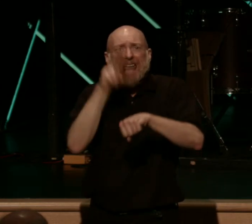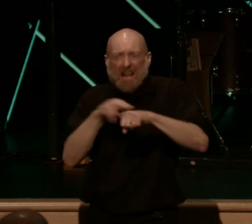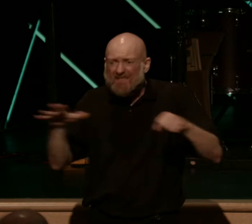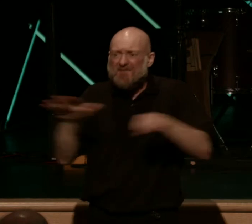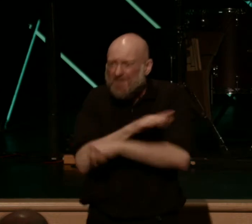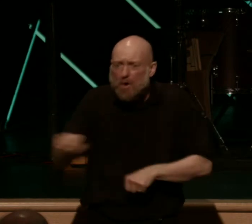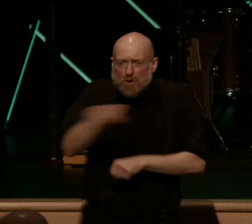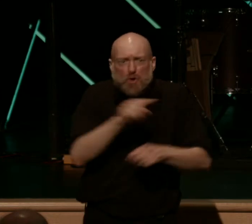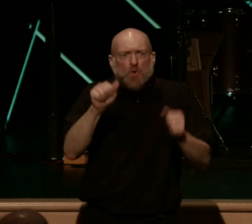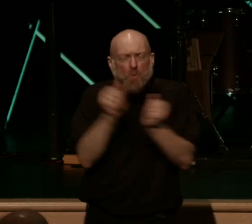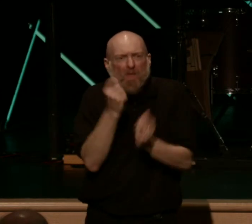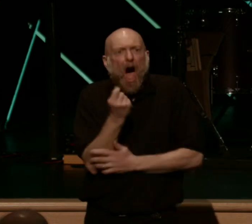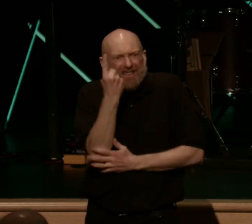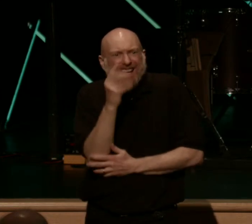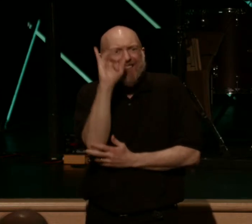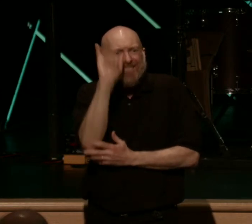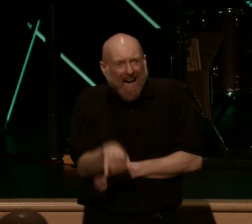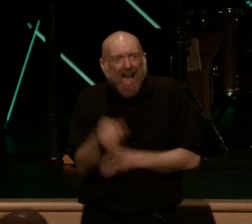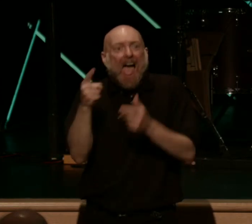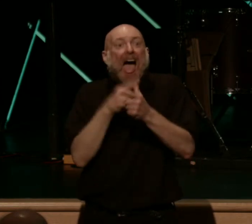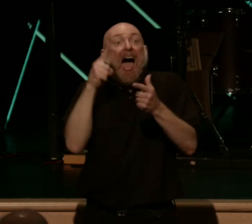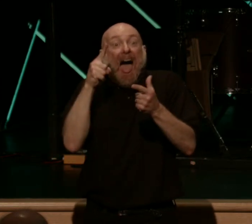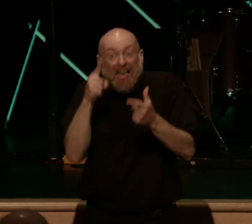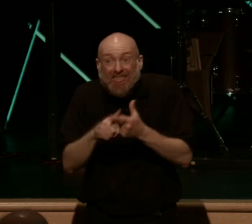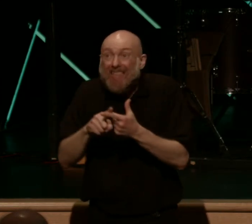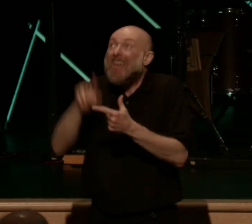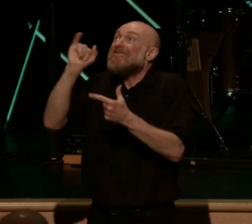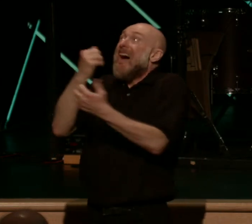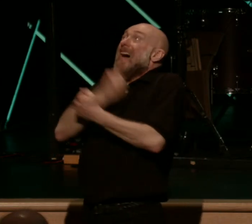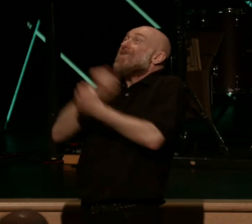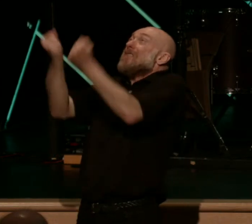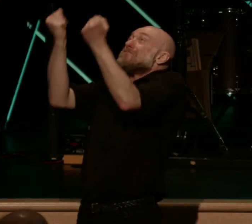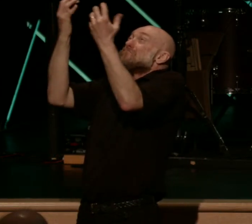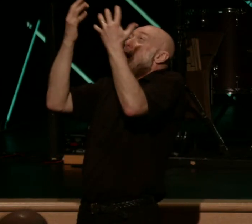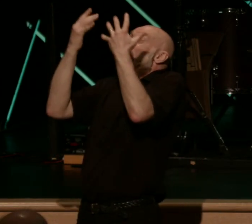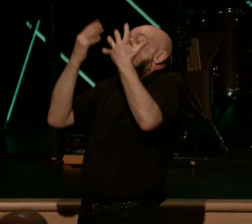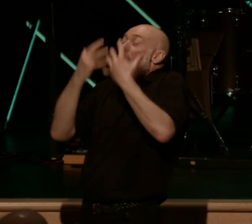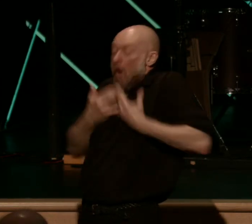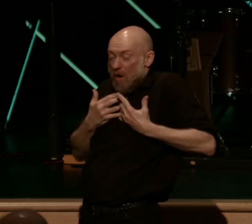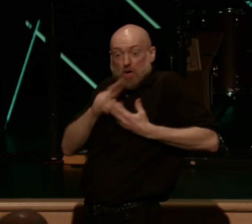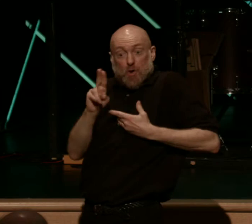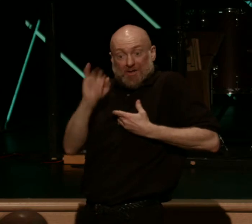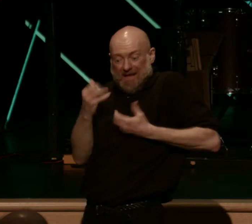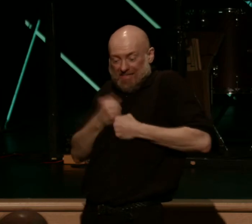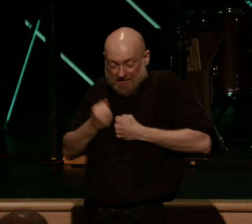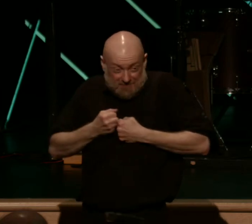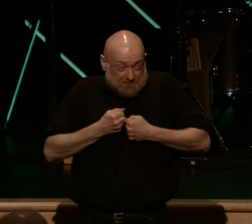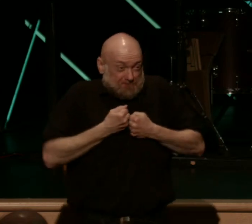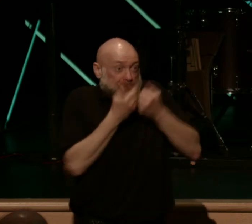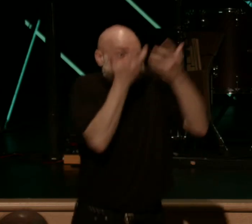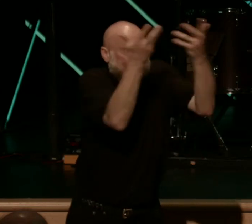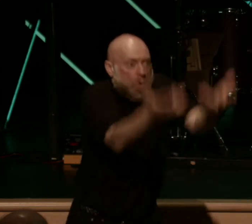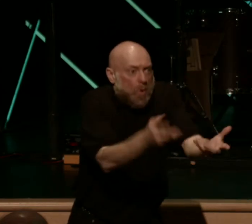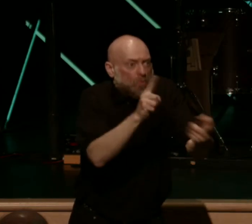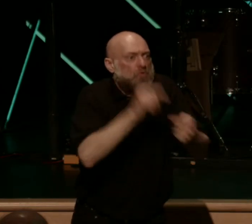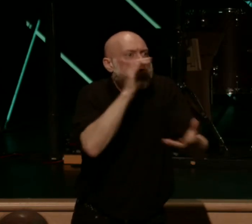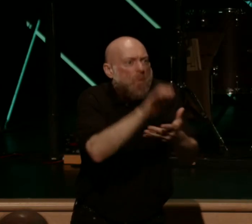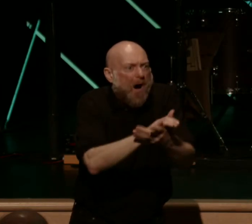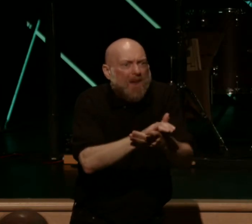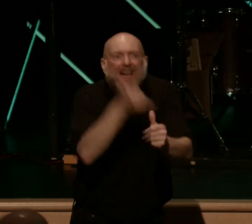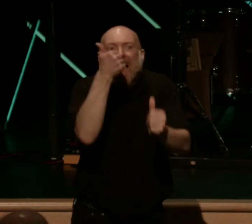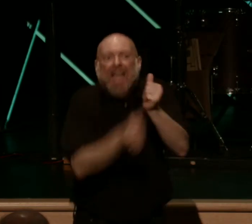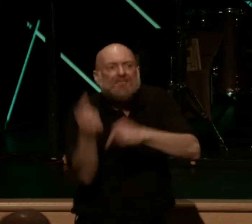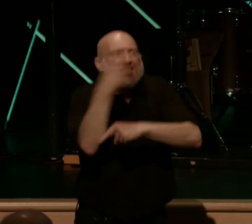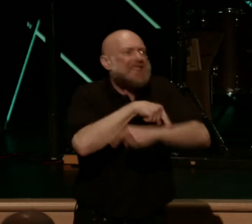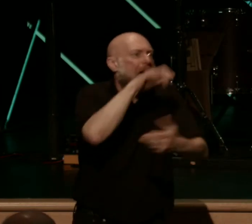you with an understanding of it. And then pour that love out upon your wife. Move through the everyday moments of